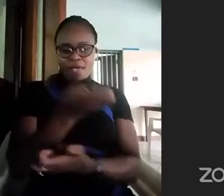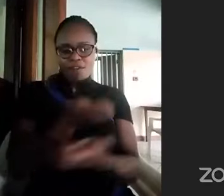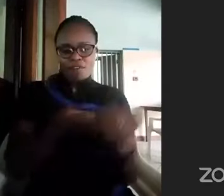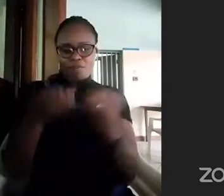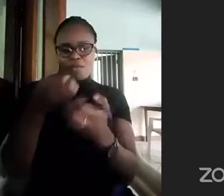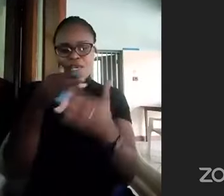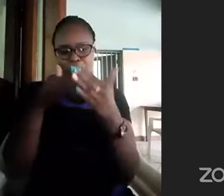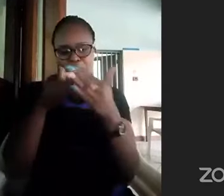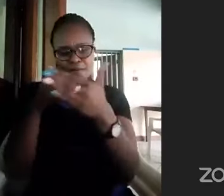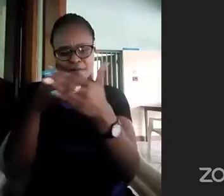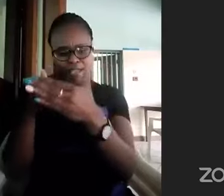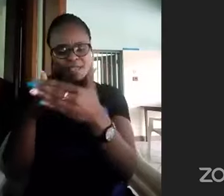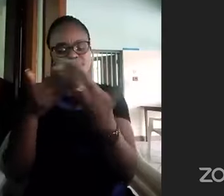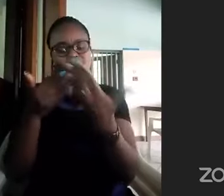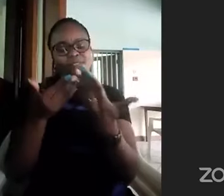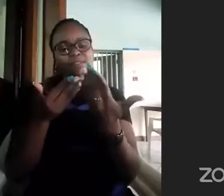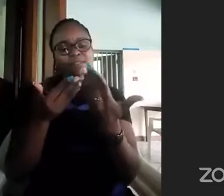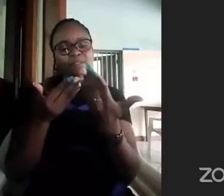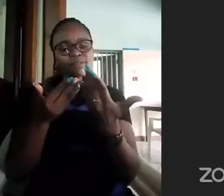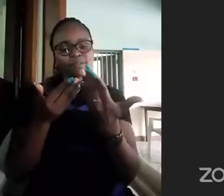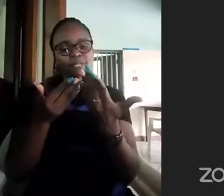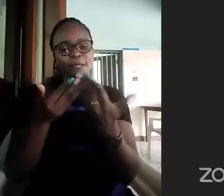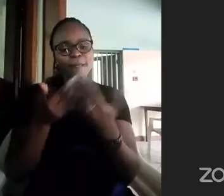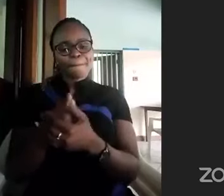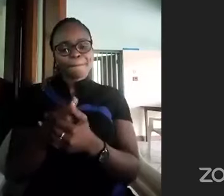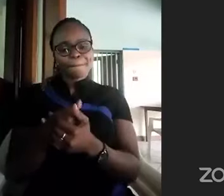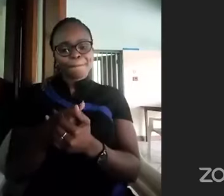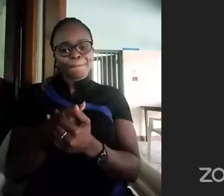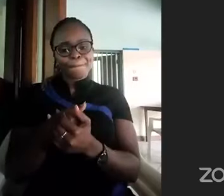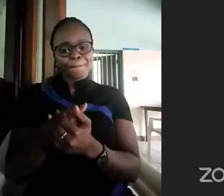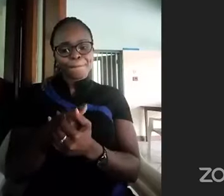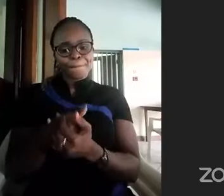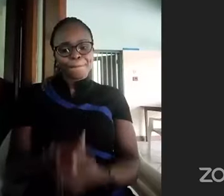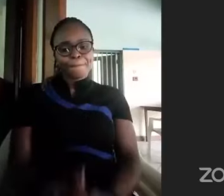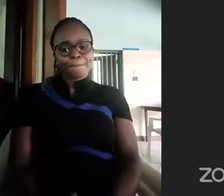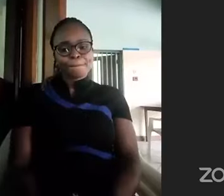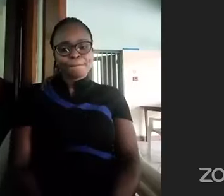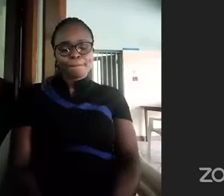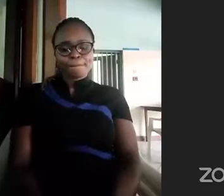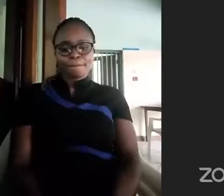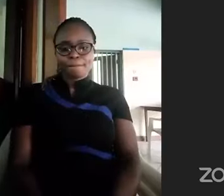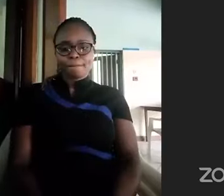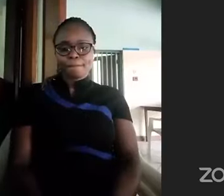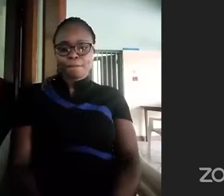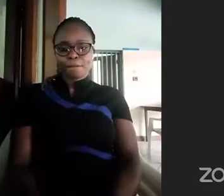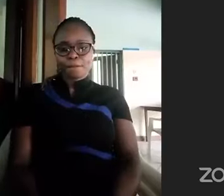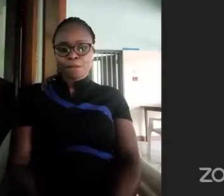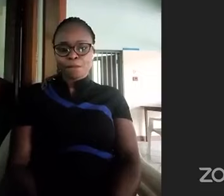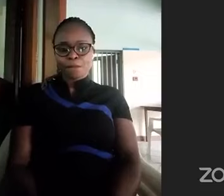accessing or enjoying the SRHR services. So one of the things that I want to speak to one is the